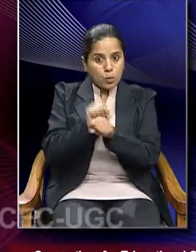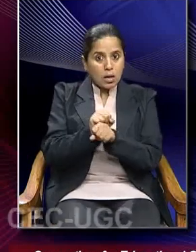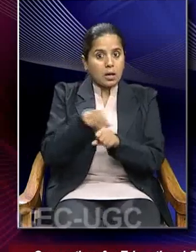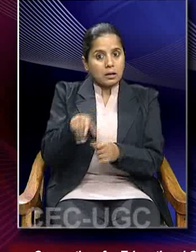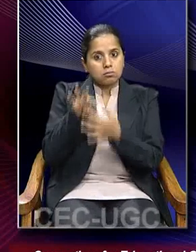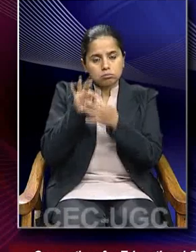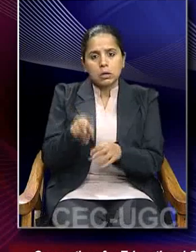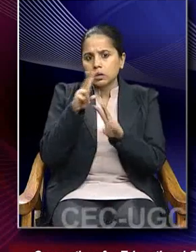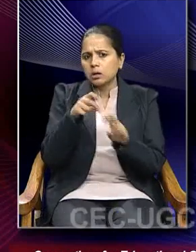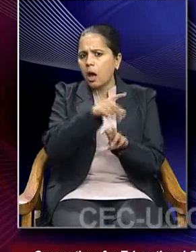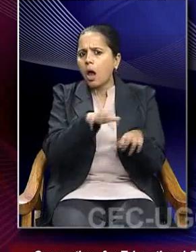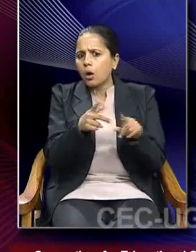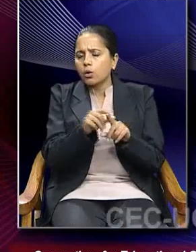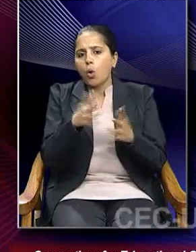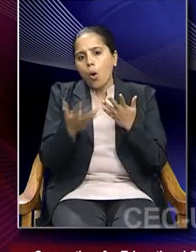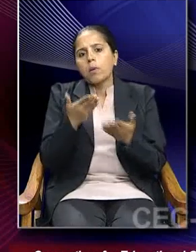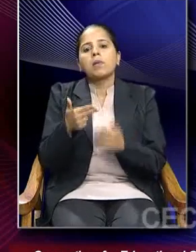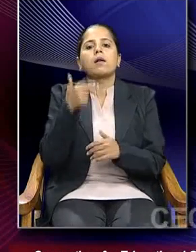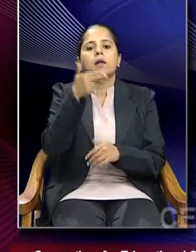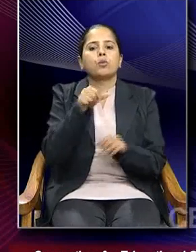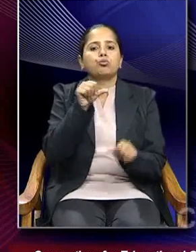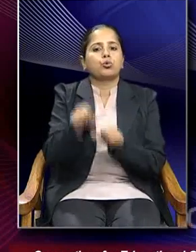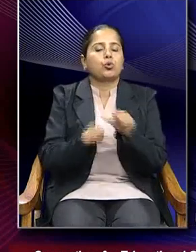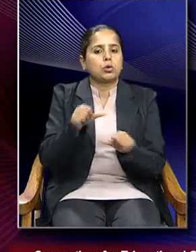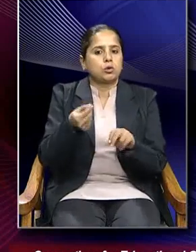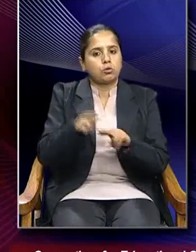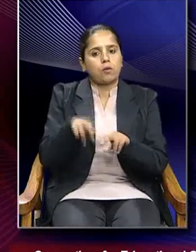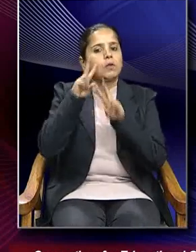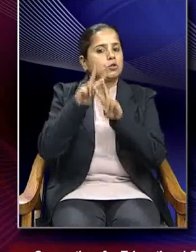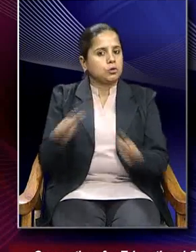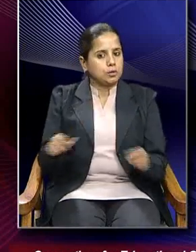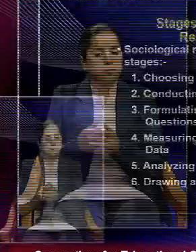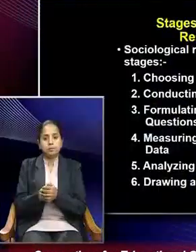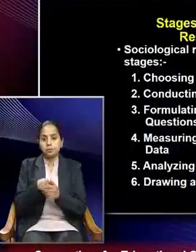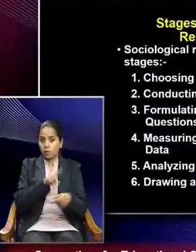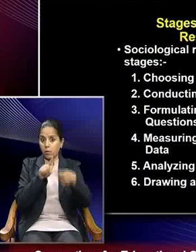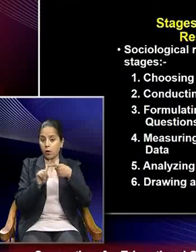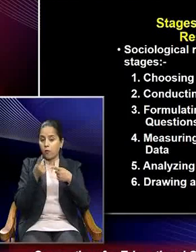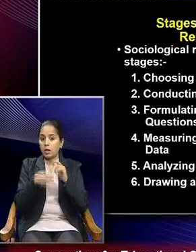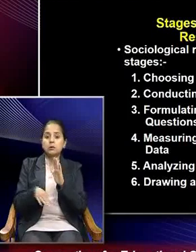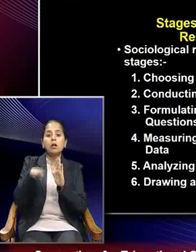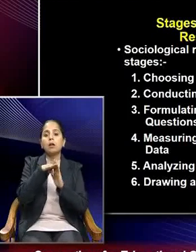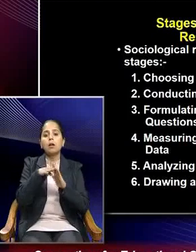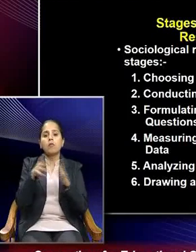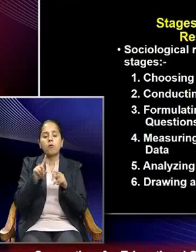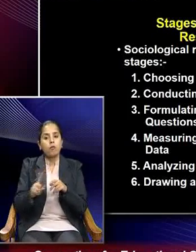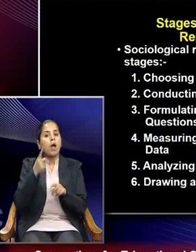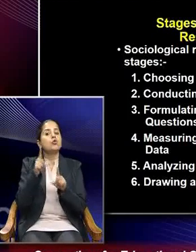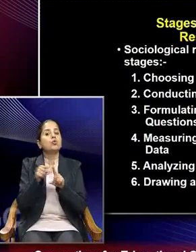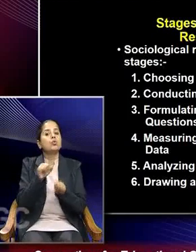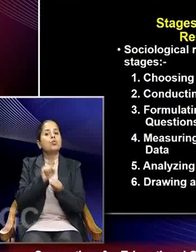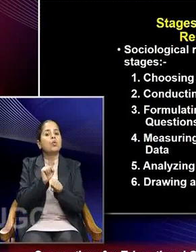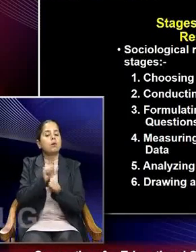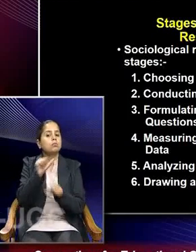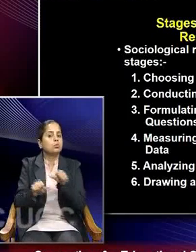research, or we can call it as a process of research. So, the first stage or the first task for the